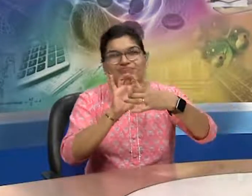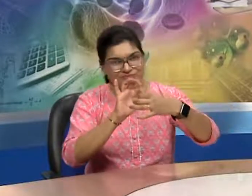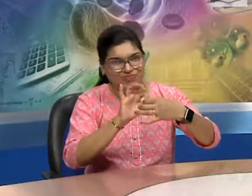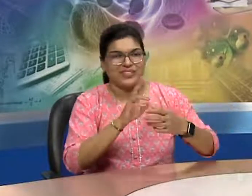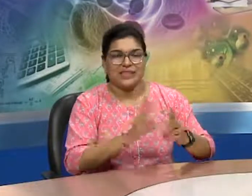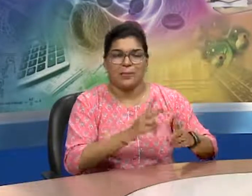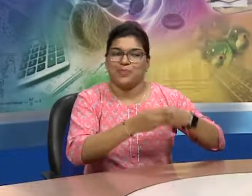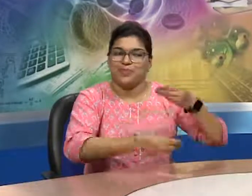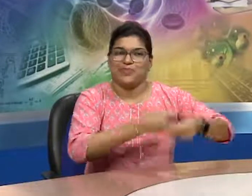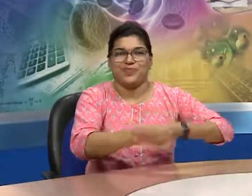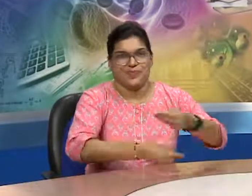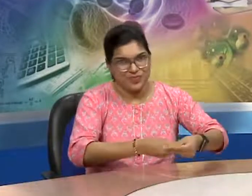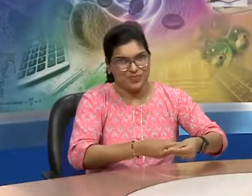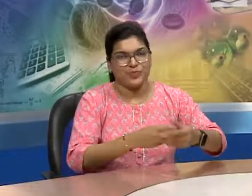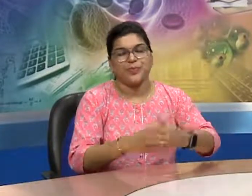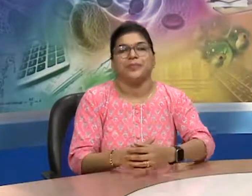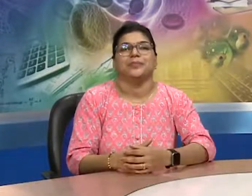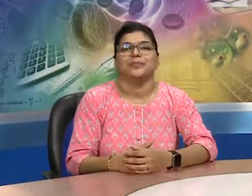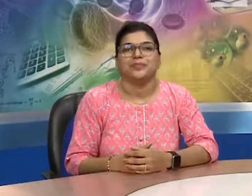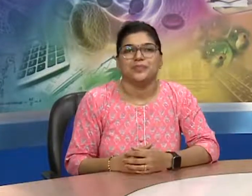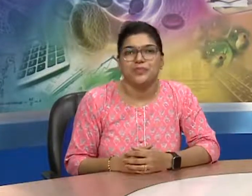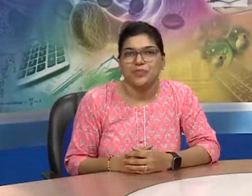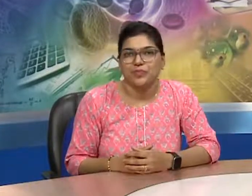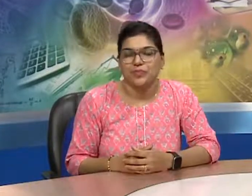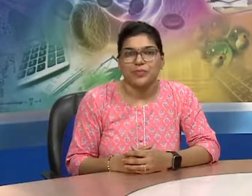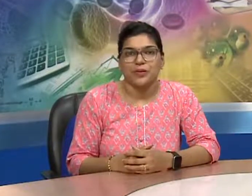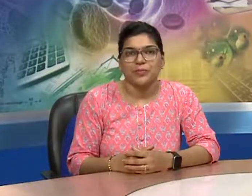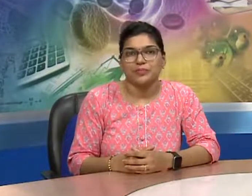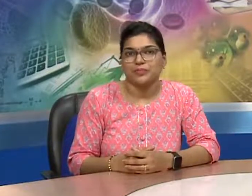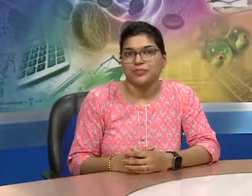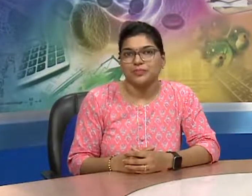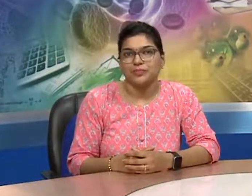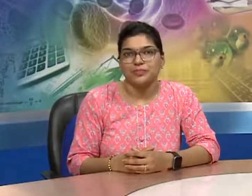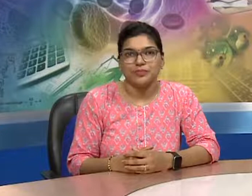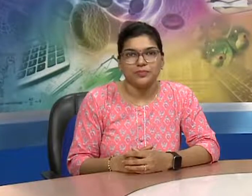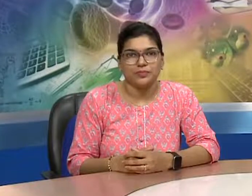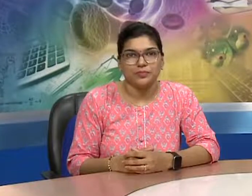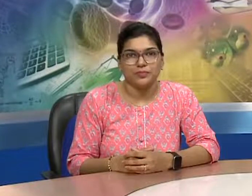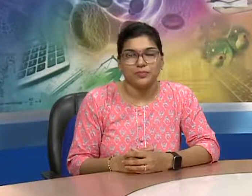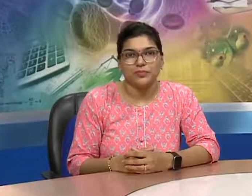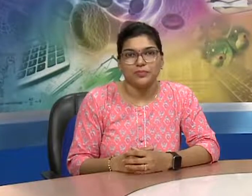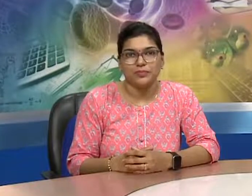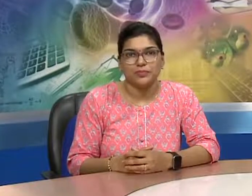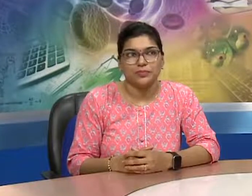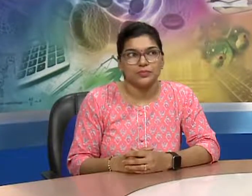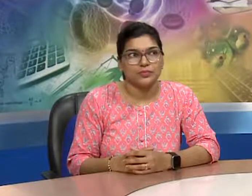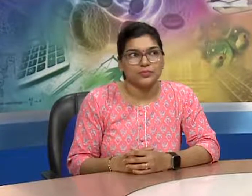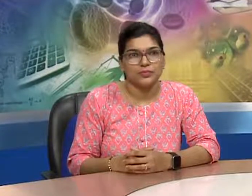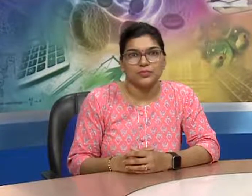trees, some plants, there is an absence or presence of thorns on leaves and stems.